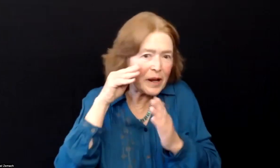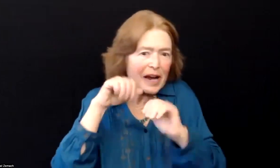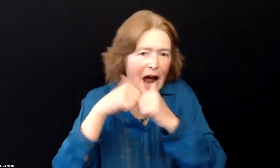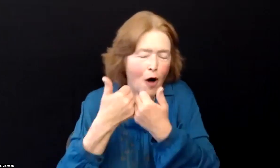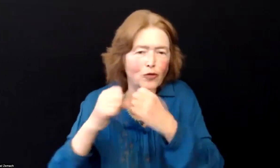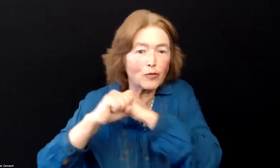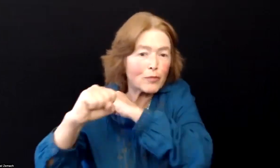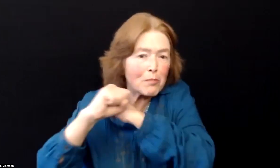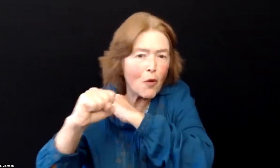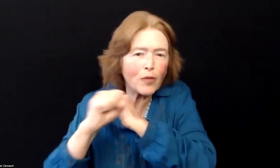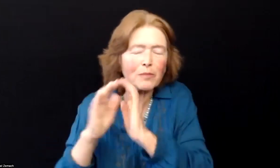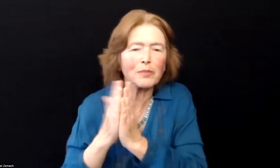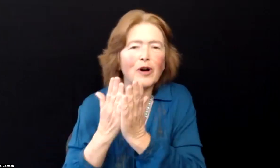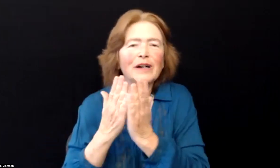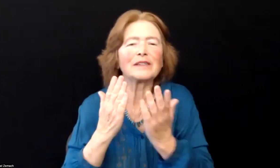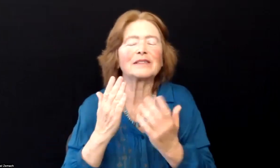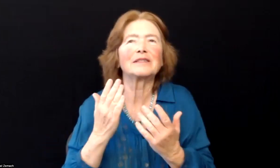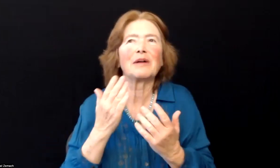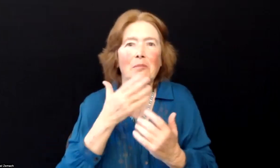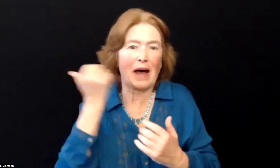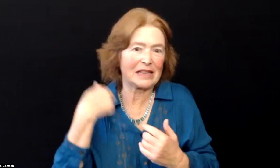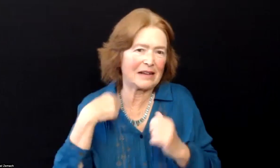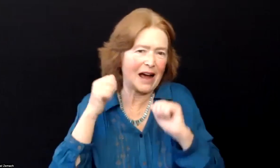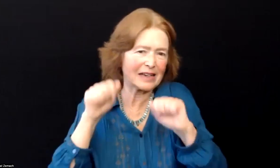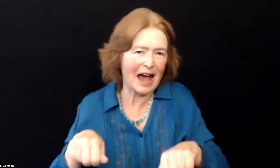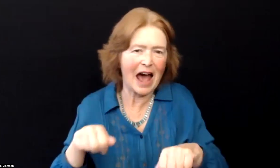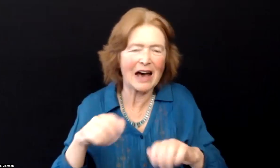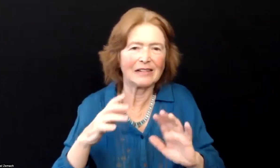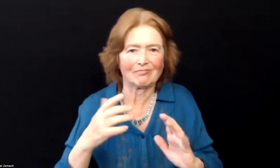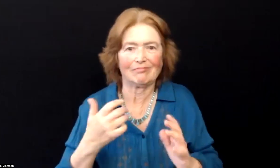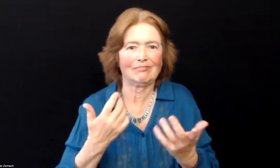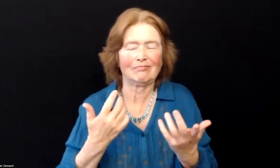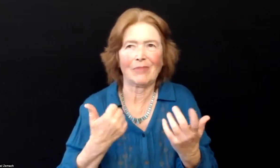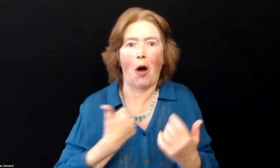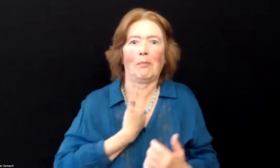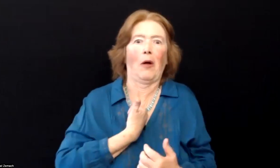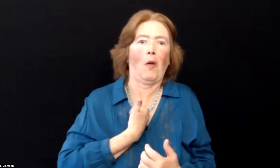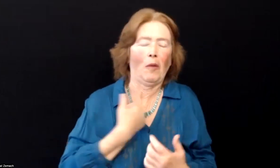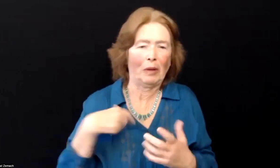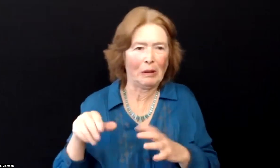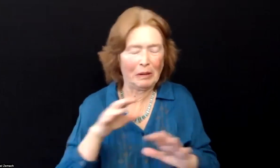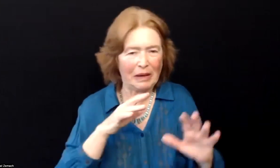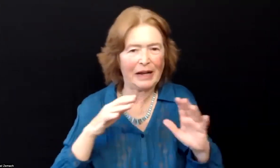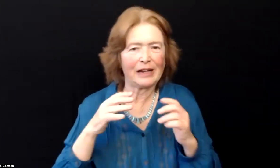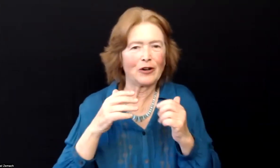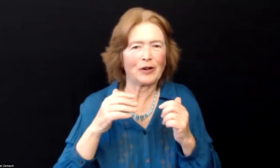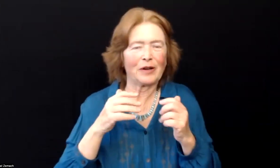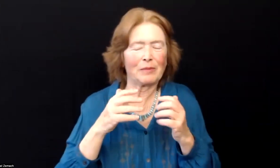this is Rachel. I'm still learning how to promote this book the best I can. I'm on my own here. It's a